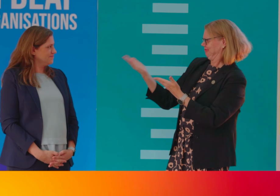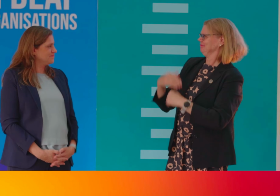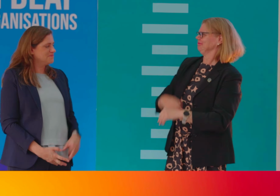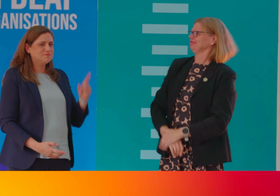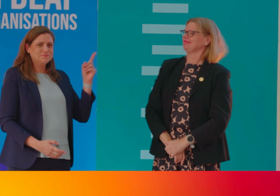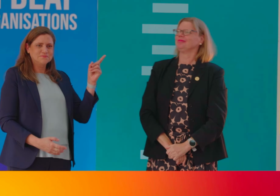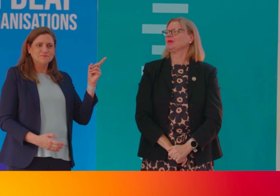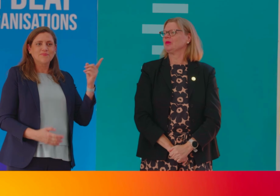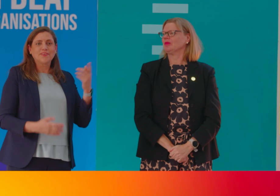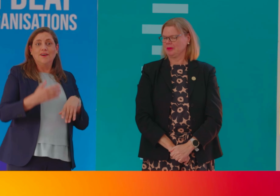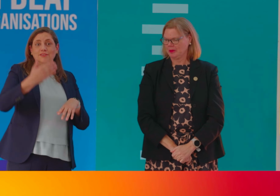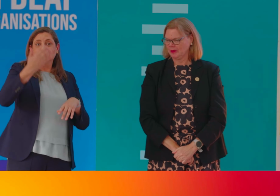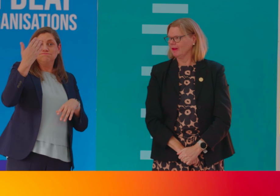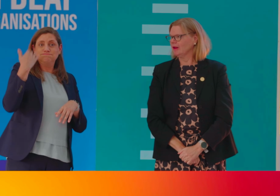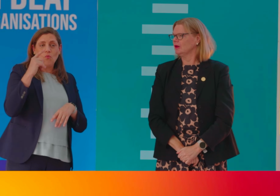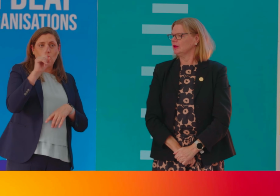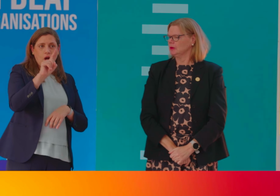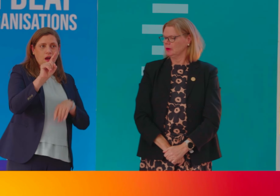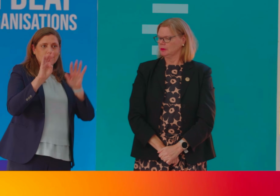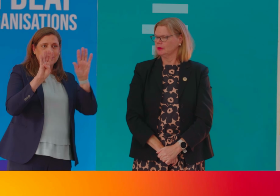So, welcome back.